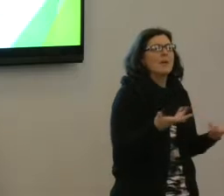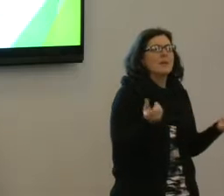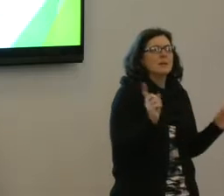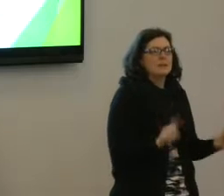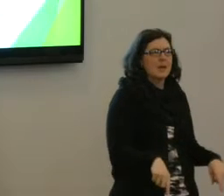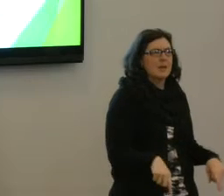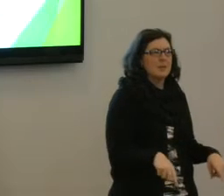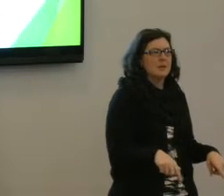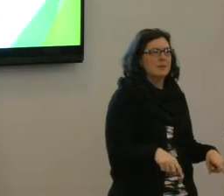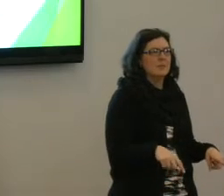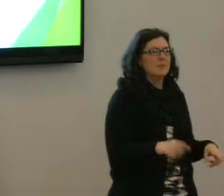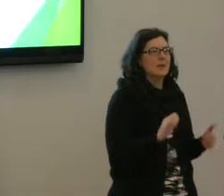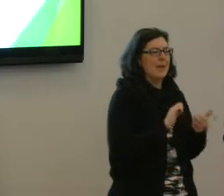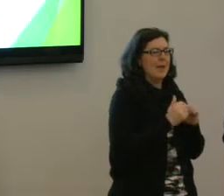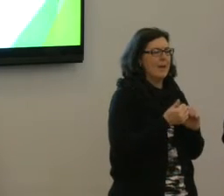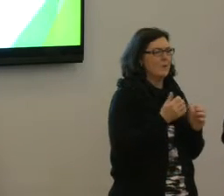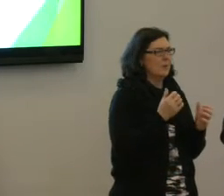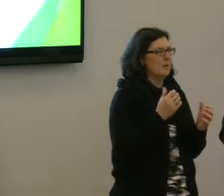kind of answer do we come to?